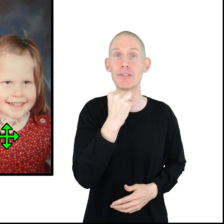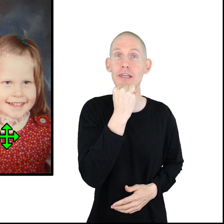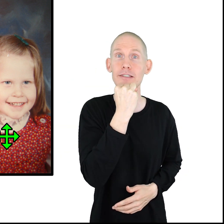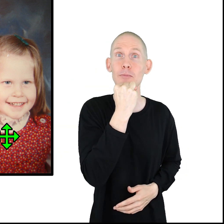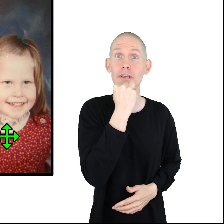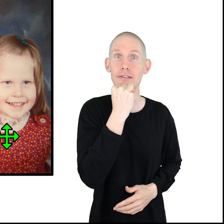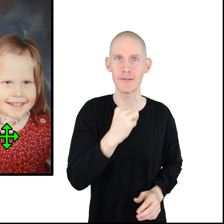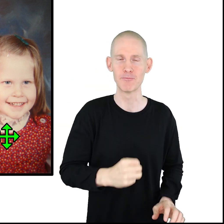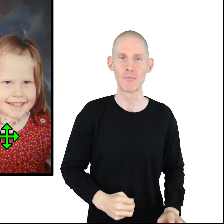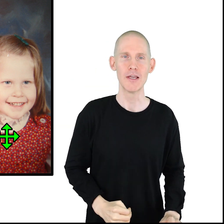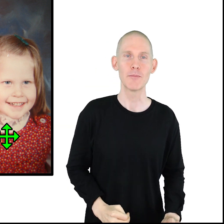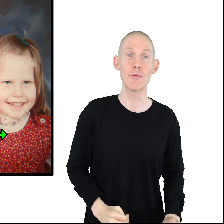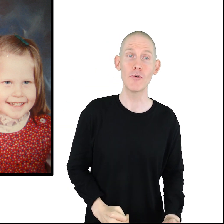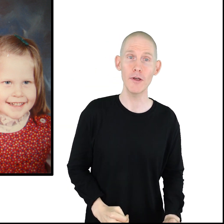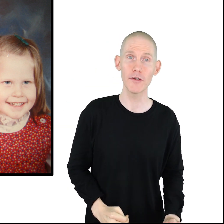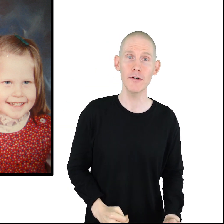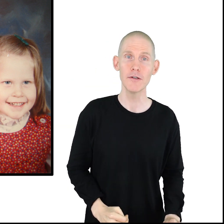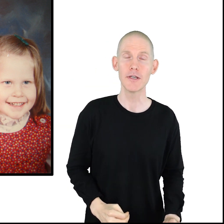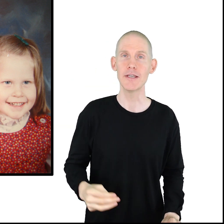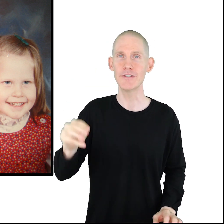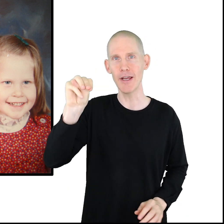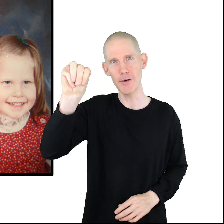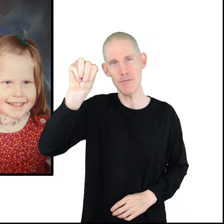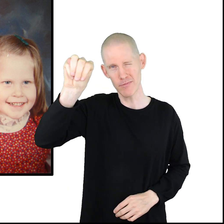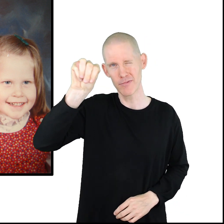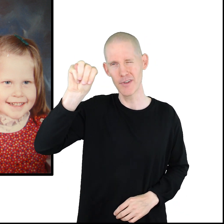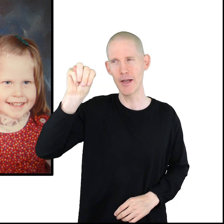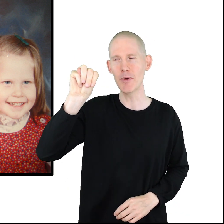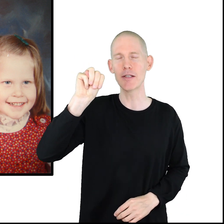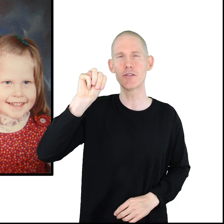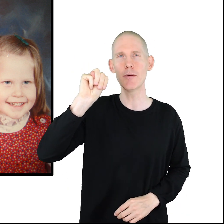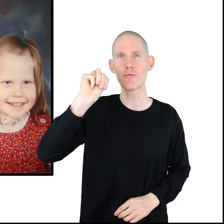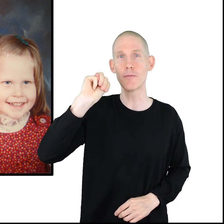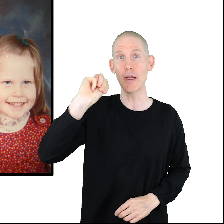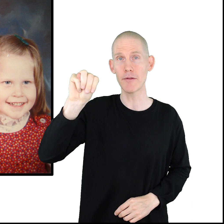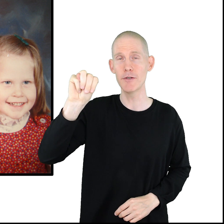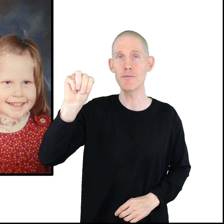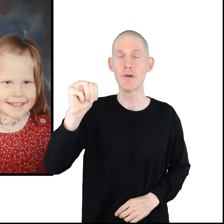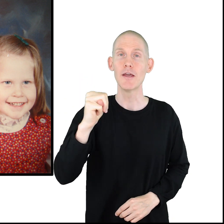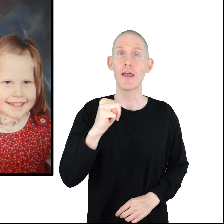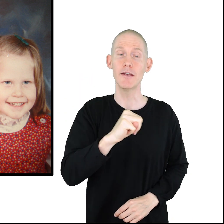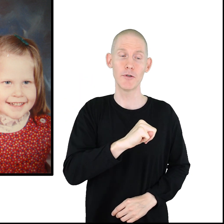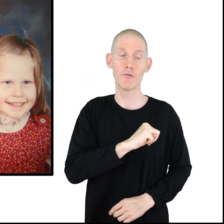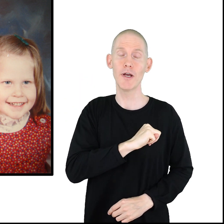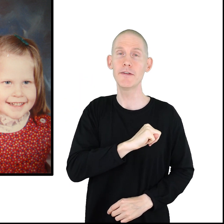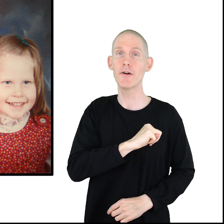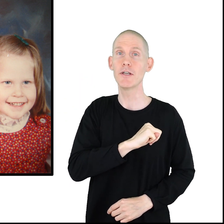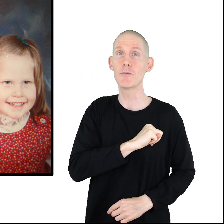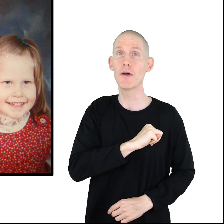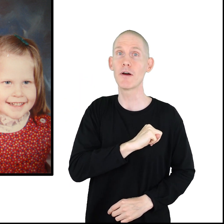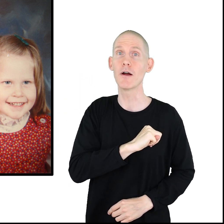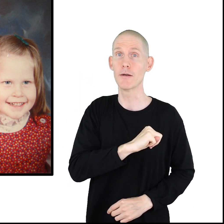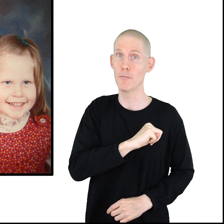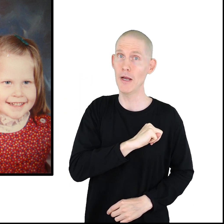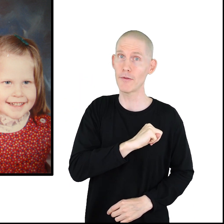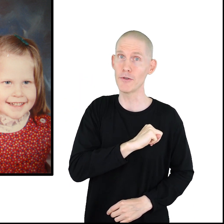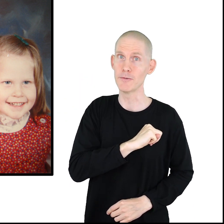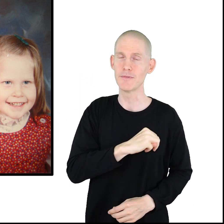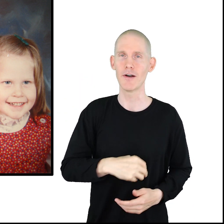she gets Melissa. My brother, he's M, M hand shape for Matthew, and go right down here by the heart, Matthew. All